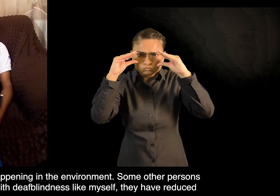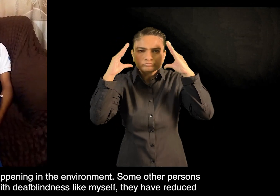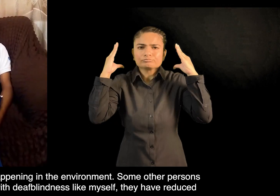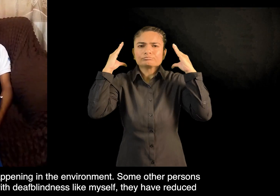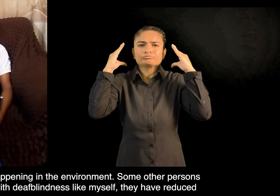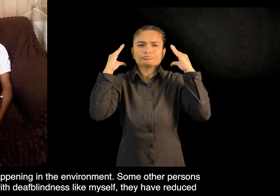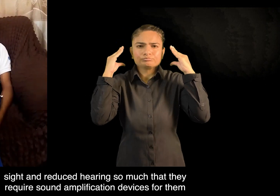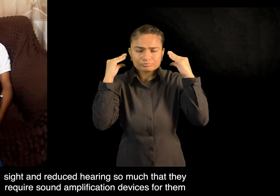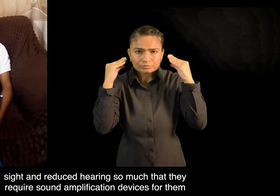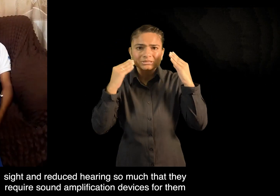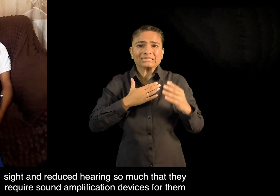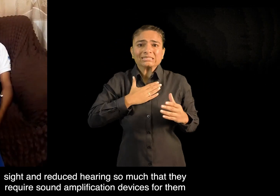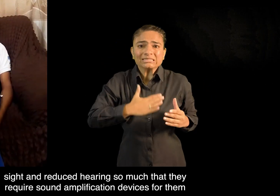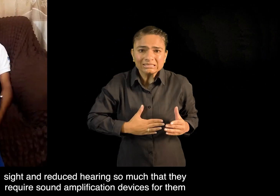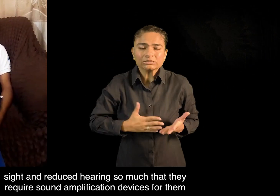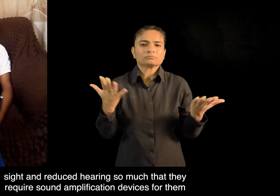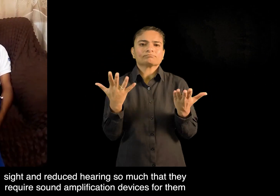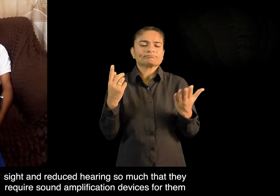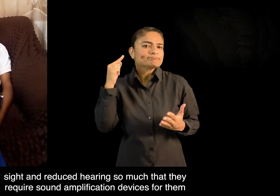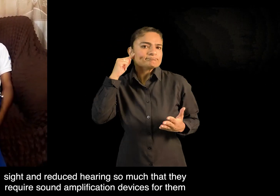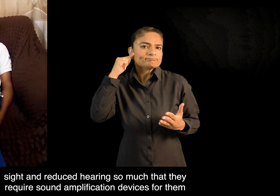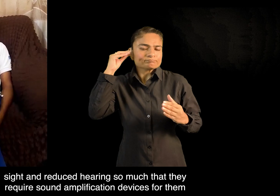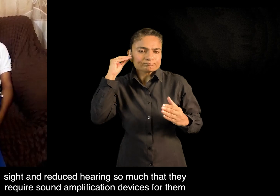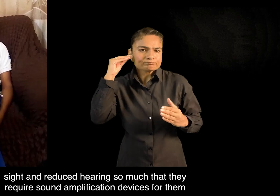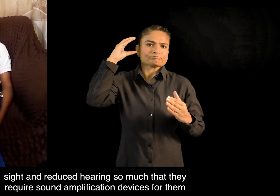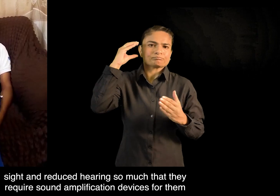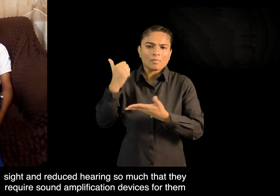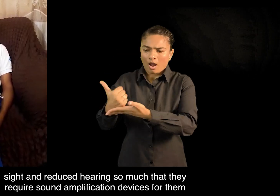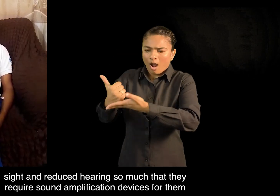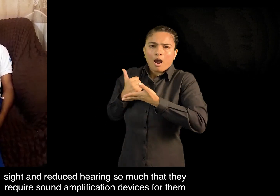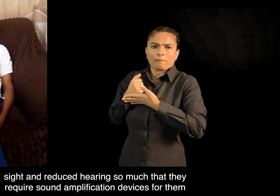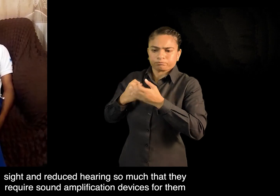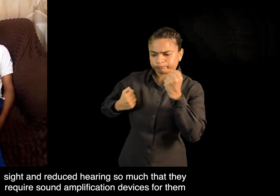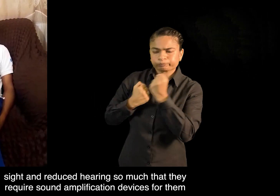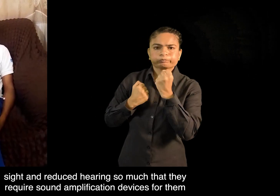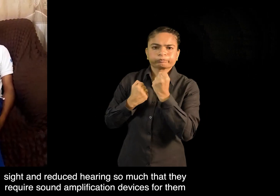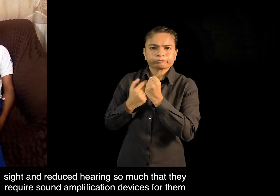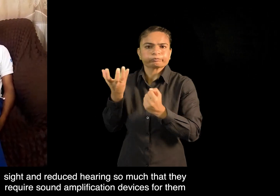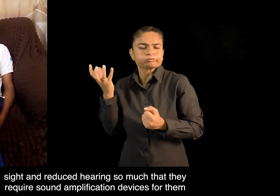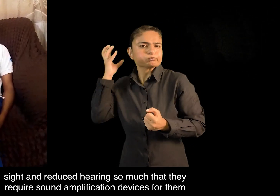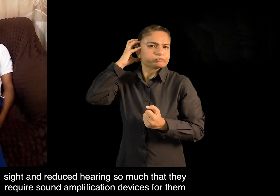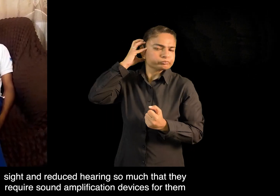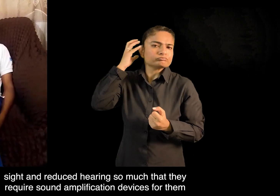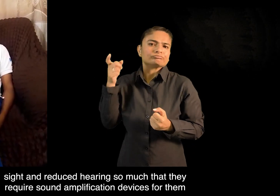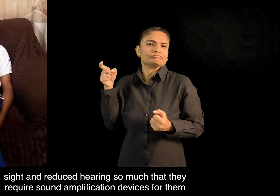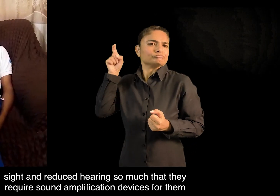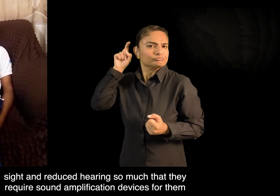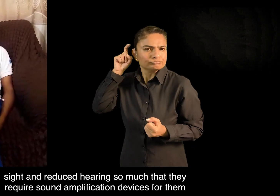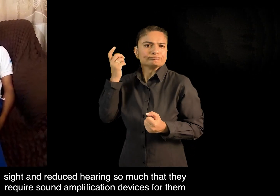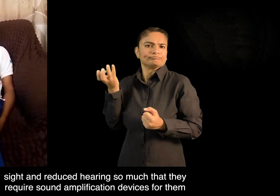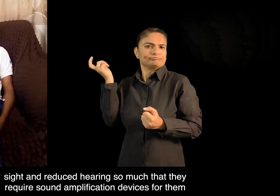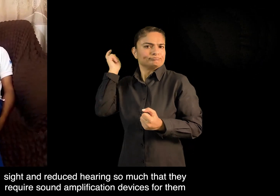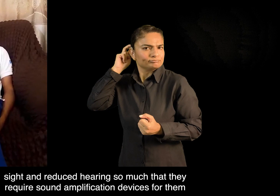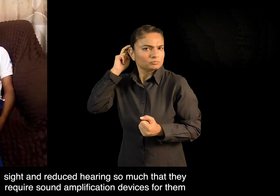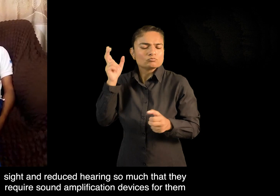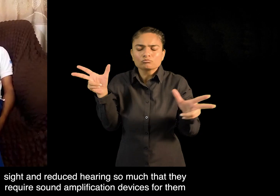they have residual sight and residual hearing, so much that they require sound